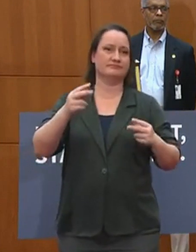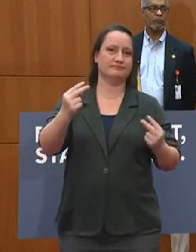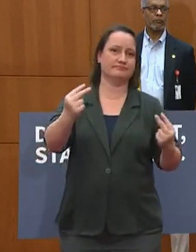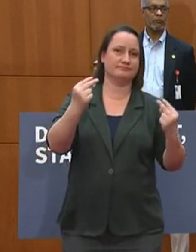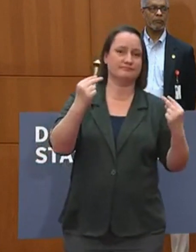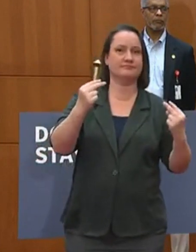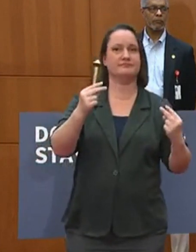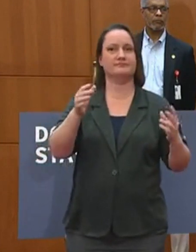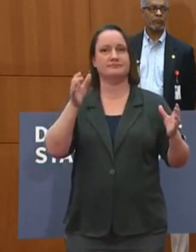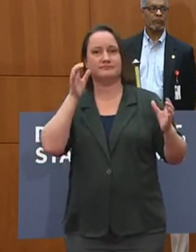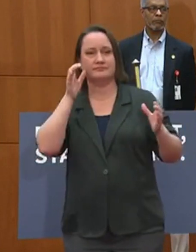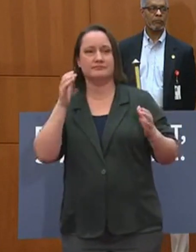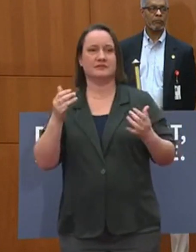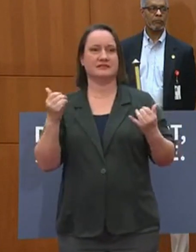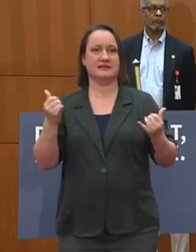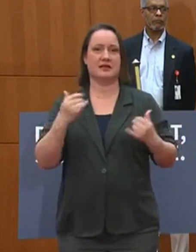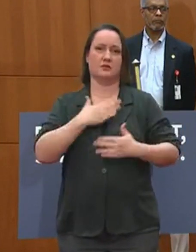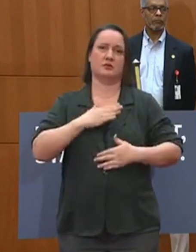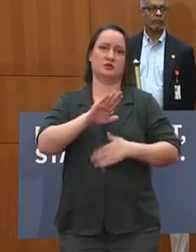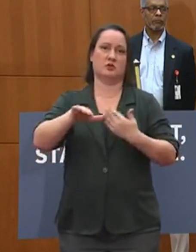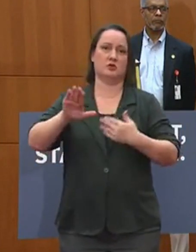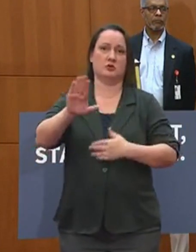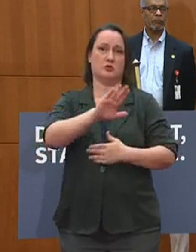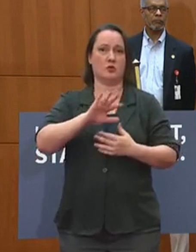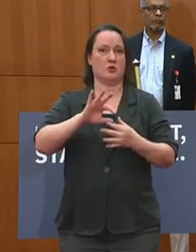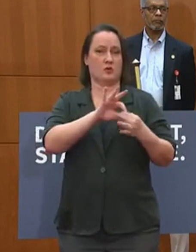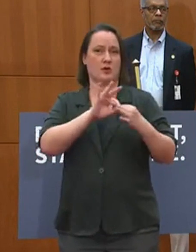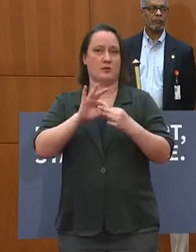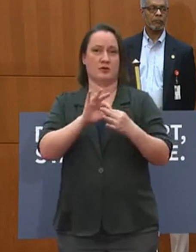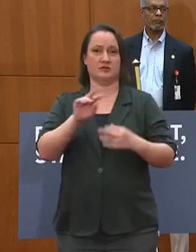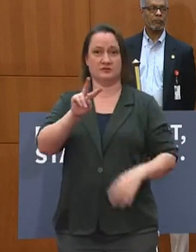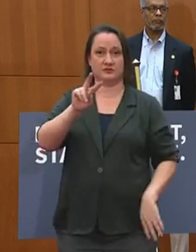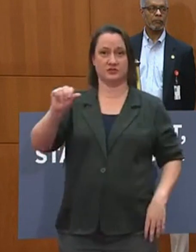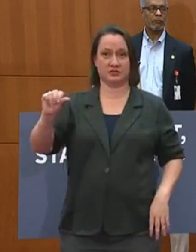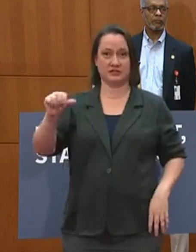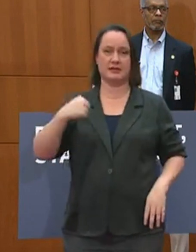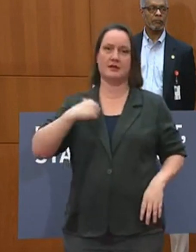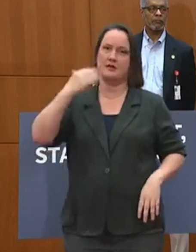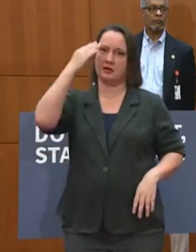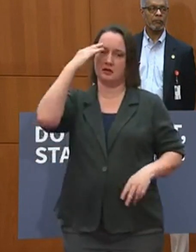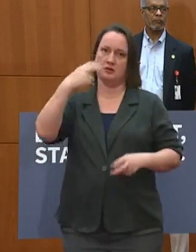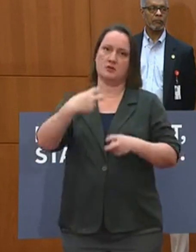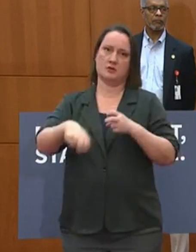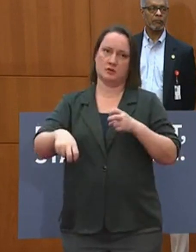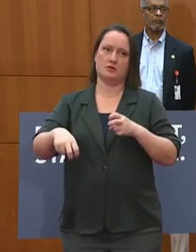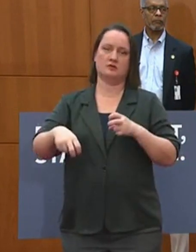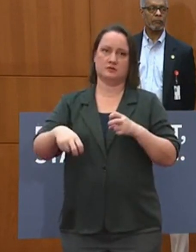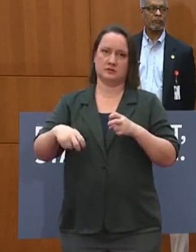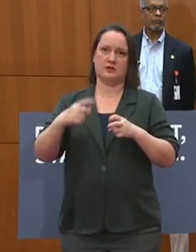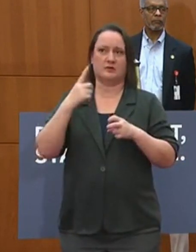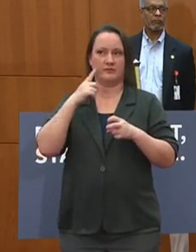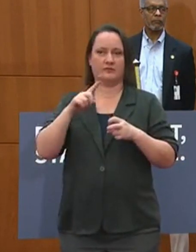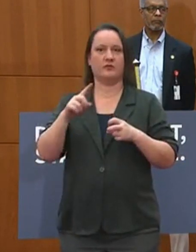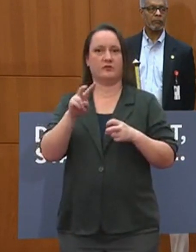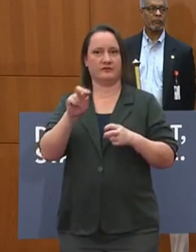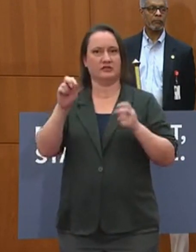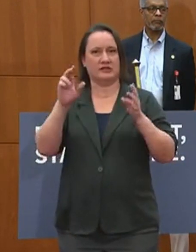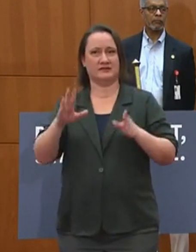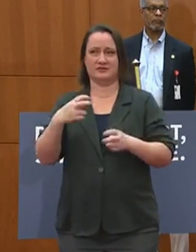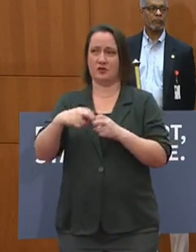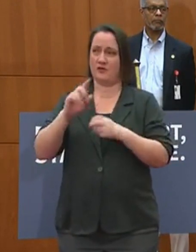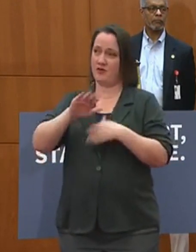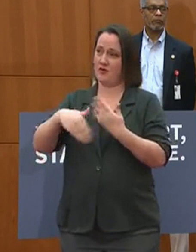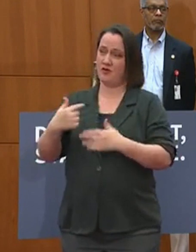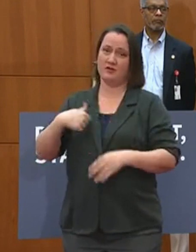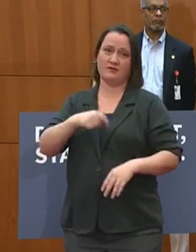appreciate everybody's cooperation in Virginia. And as I've said, I know these are difficult times for Virginians. They're difficult for all of us.